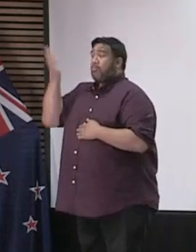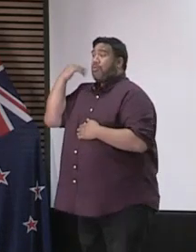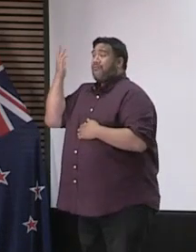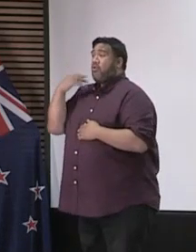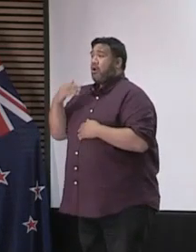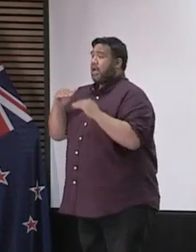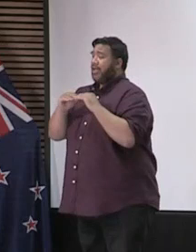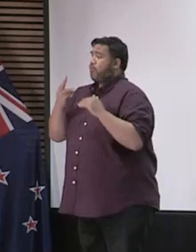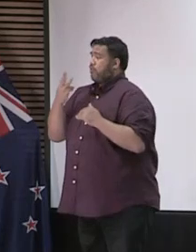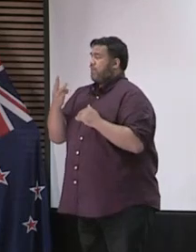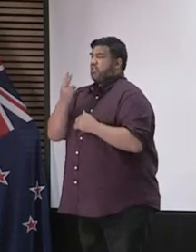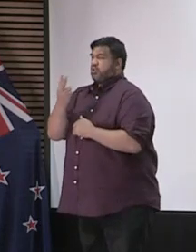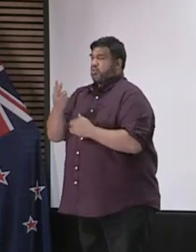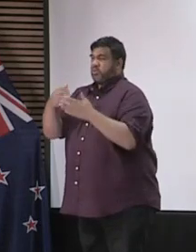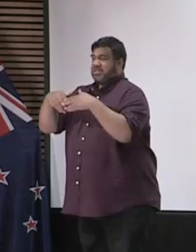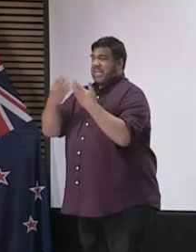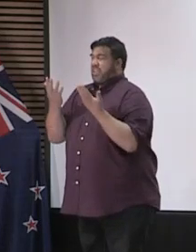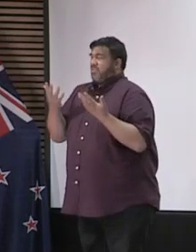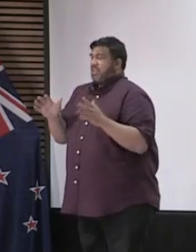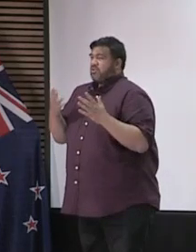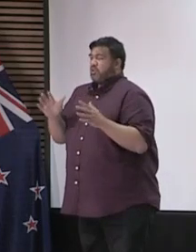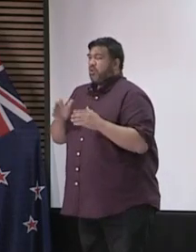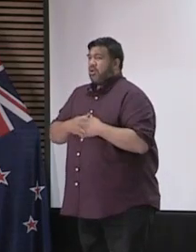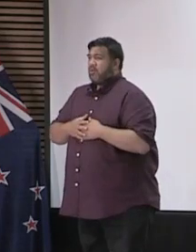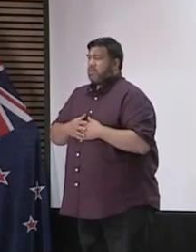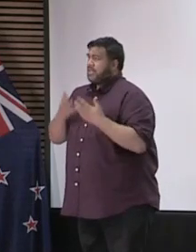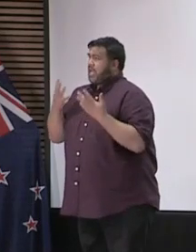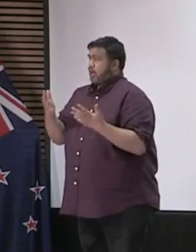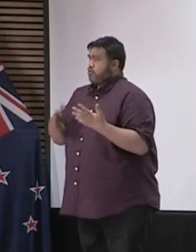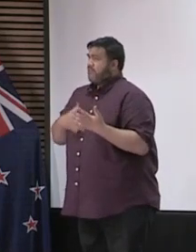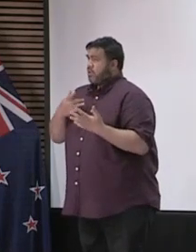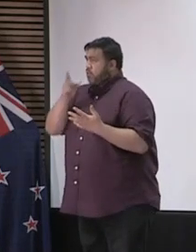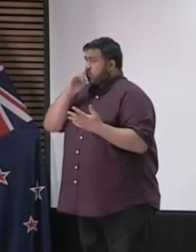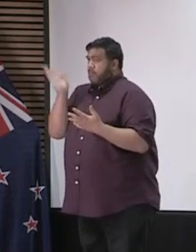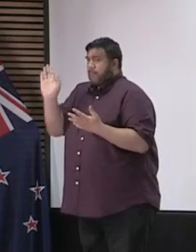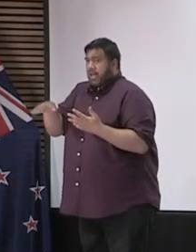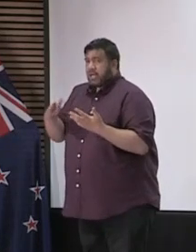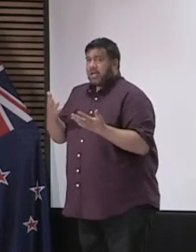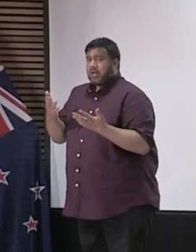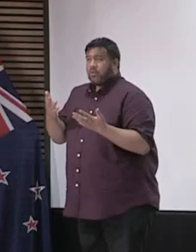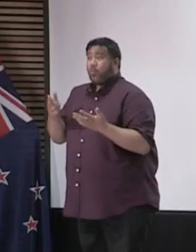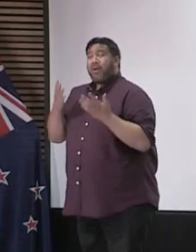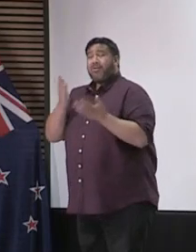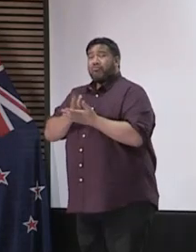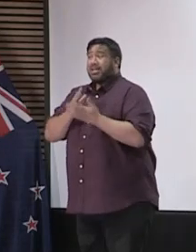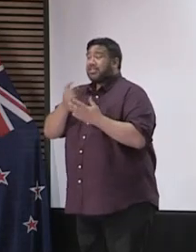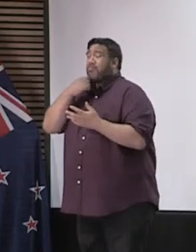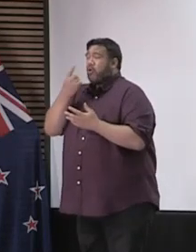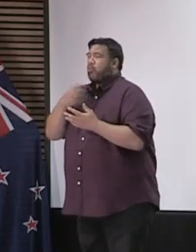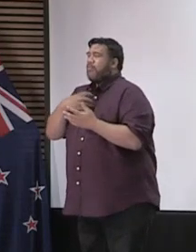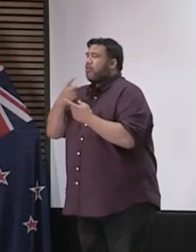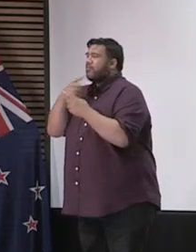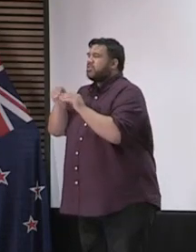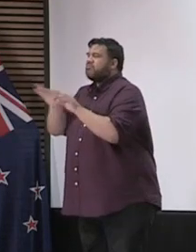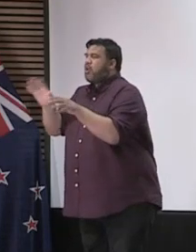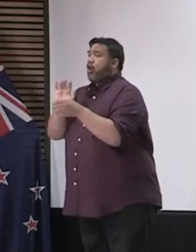We've got very broad parameters that people will already see in the public domain. Tomorrow, we'll be giving a lot more detail around that, but it will still